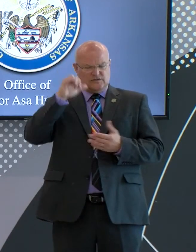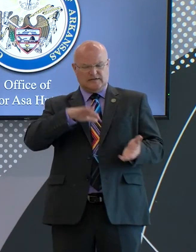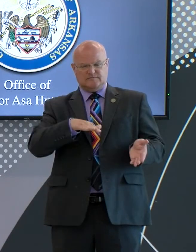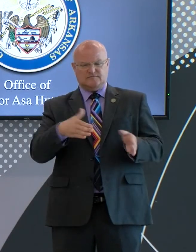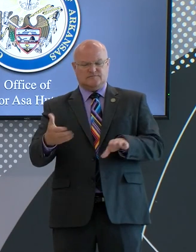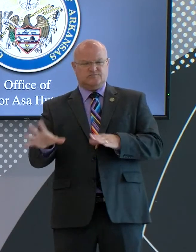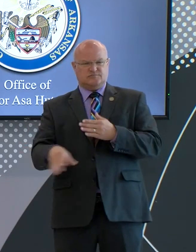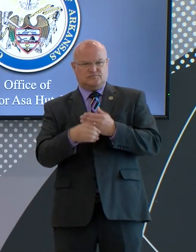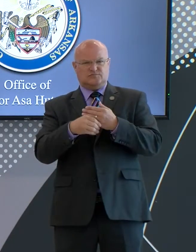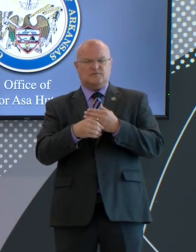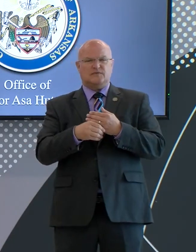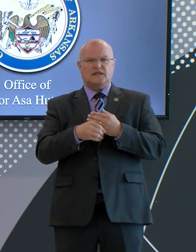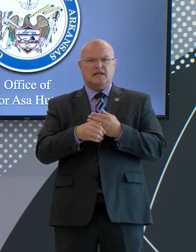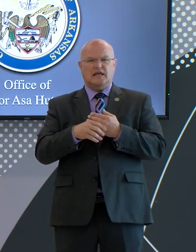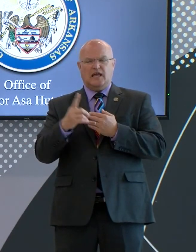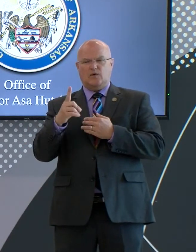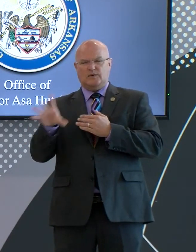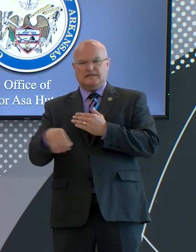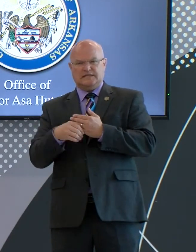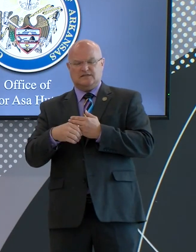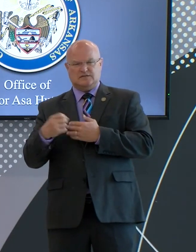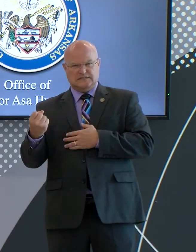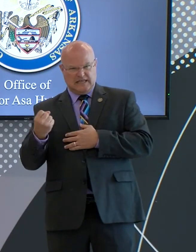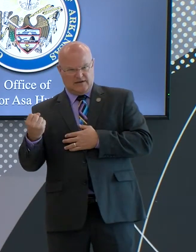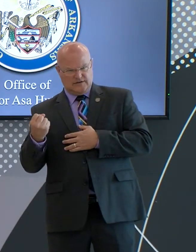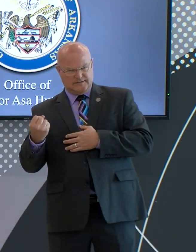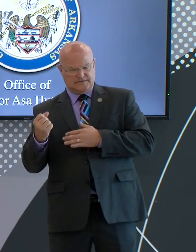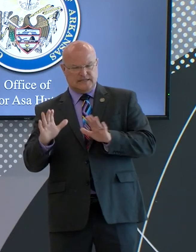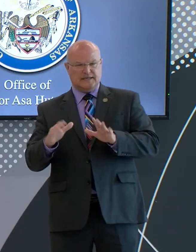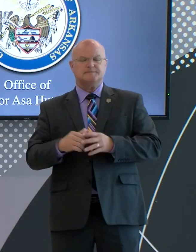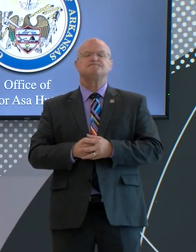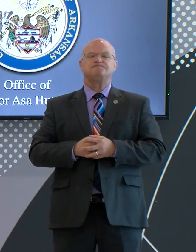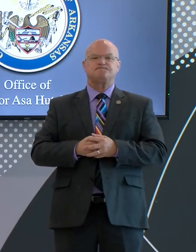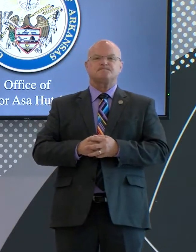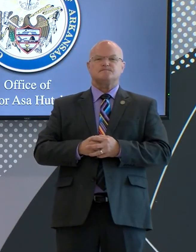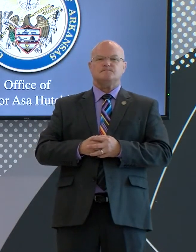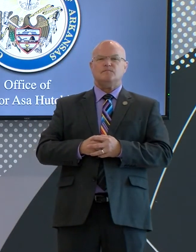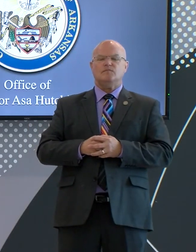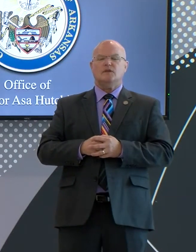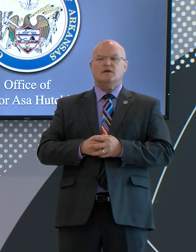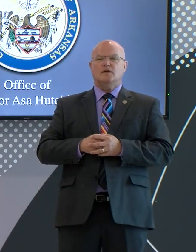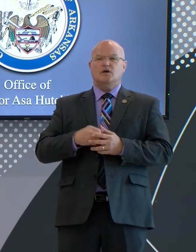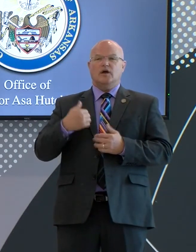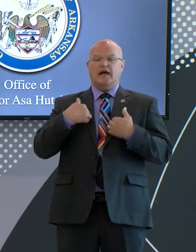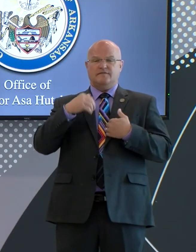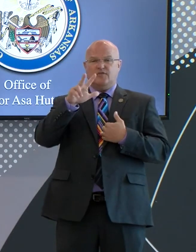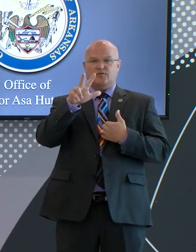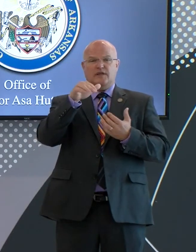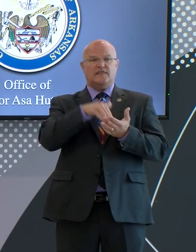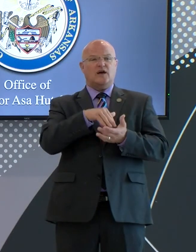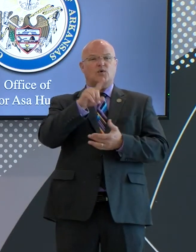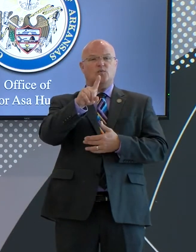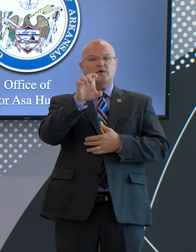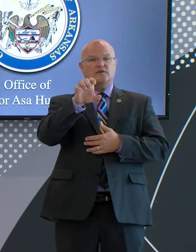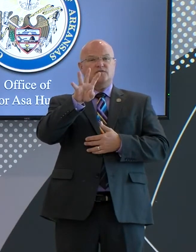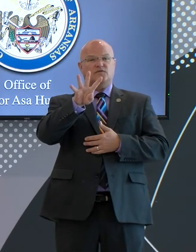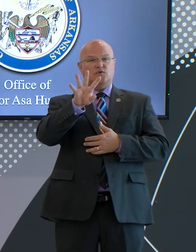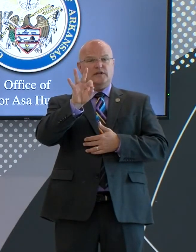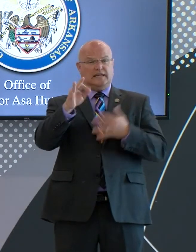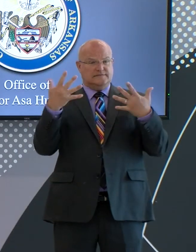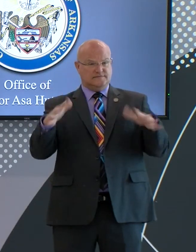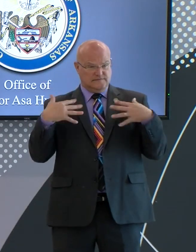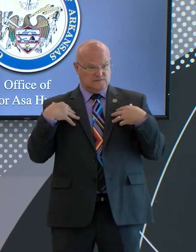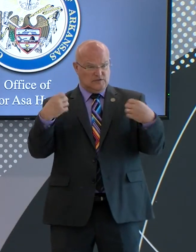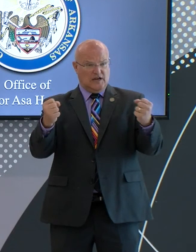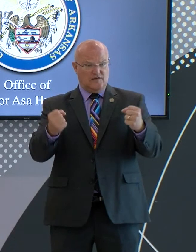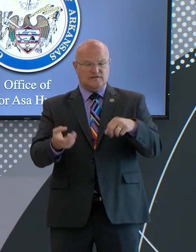yesterday and an additional 1 between Saturday and Sunday. We have 3,149 who have